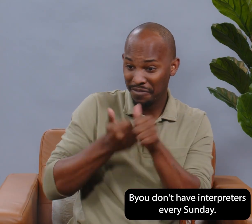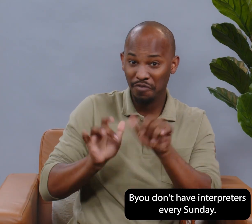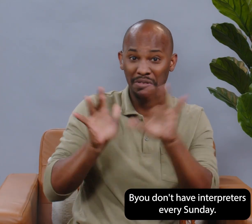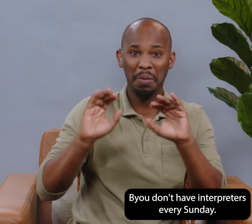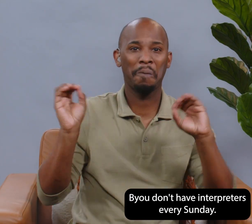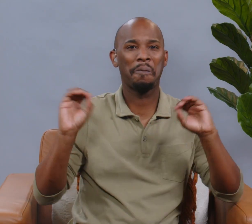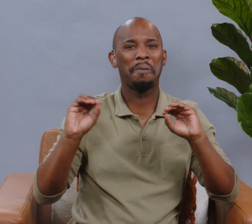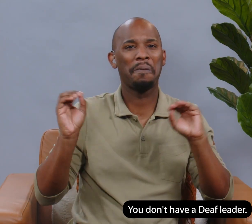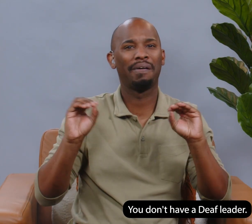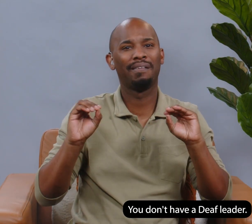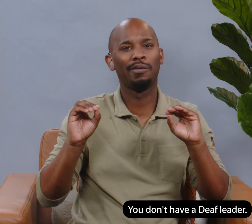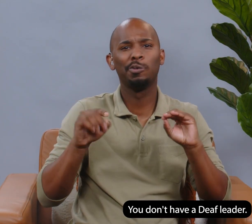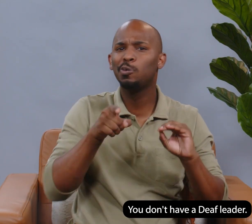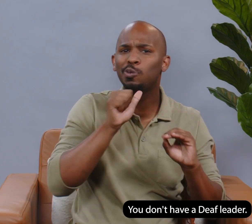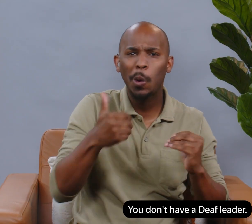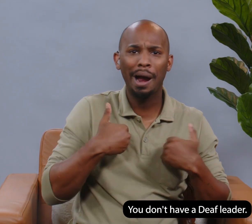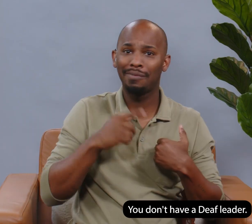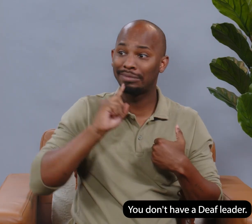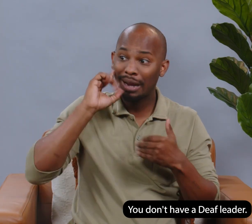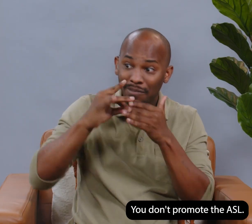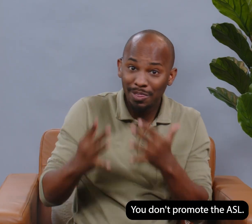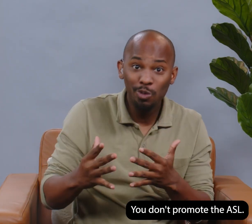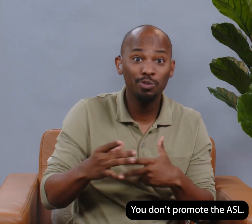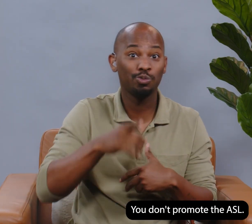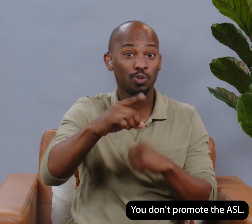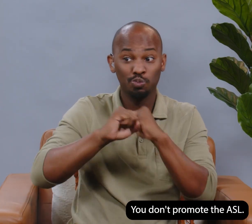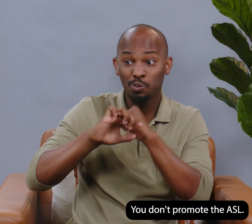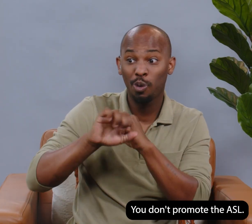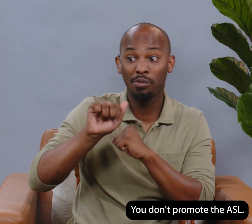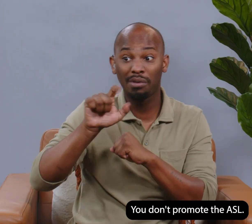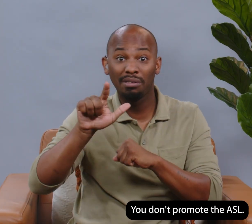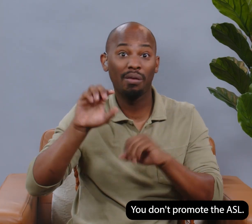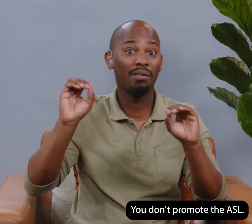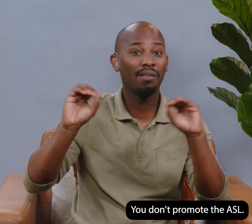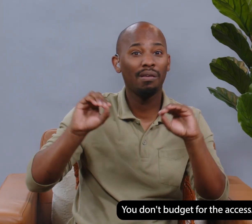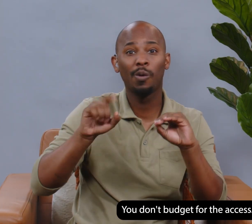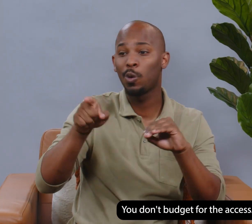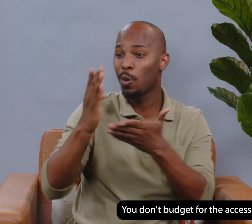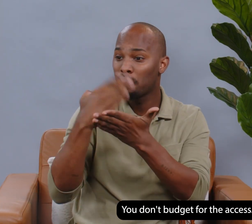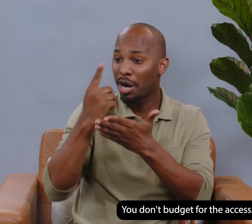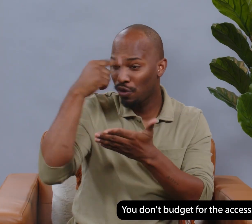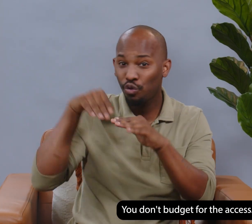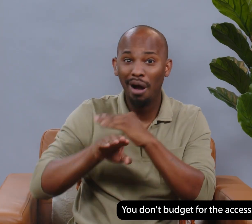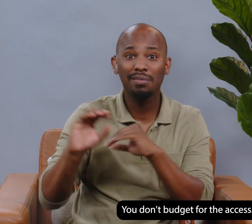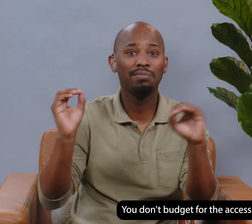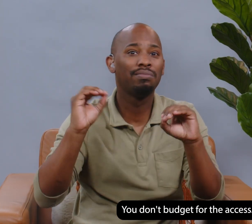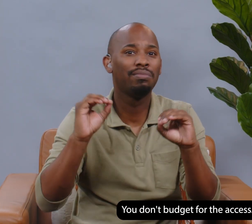Sunday. You don't have deaf leaders. You don't promote the ASL. You don't budget for the access.